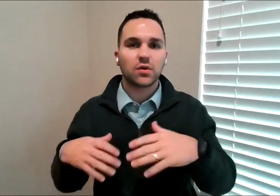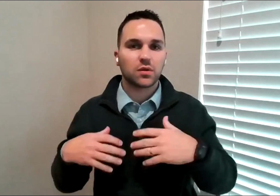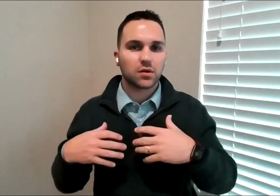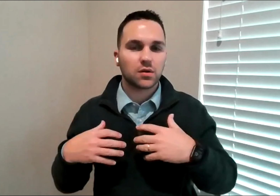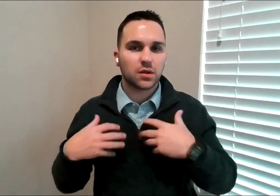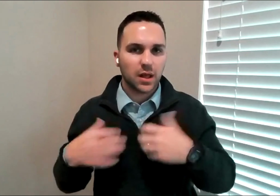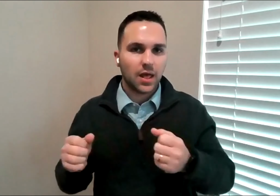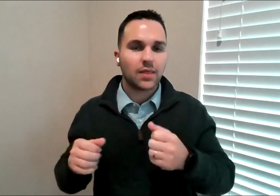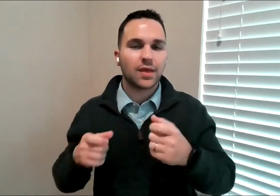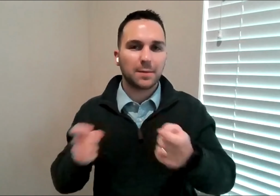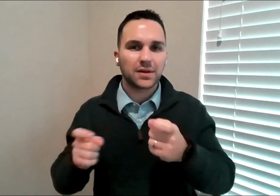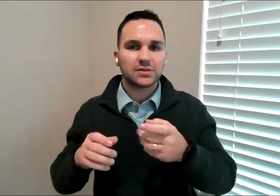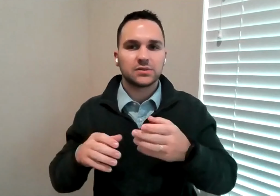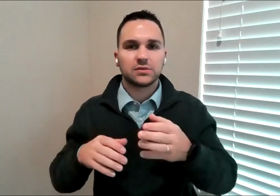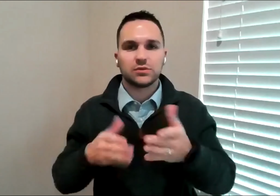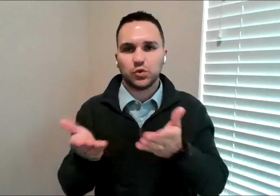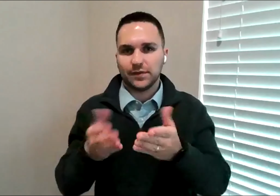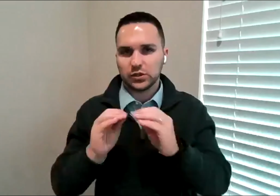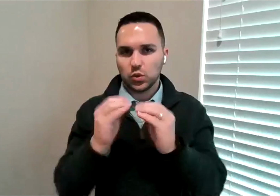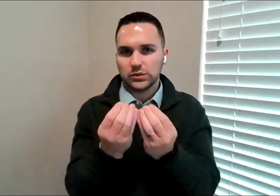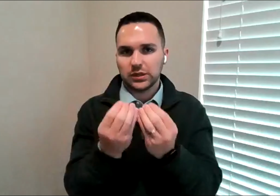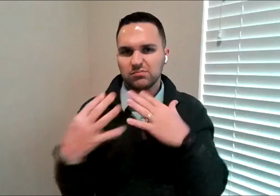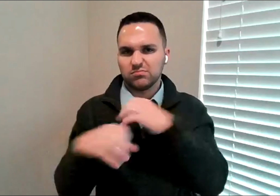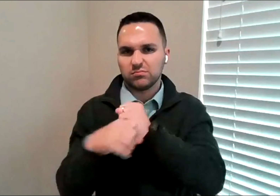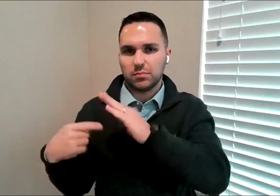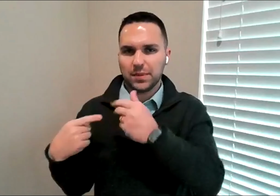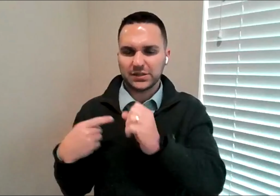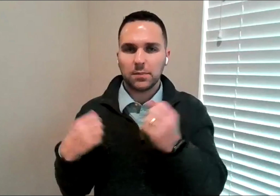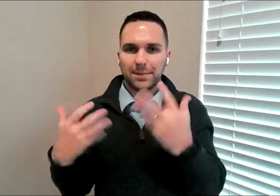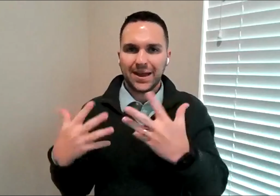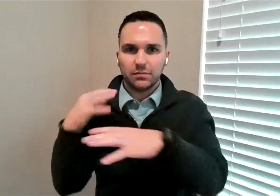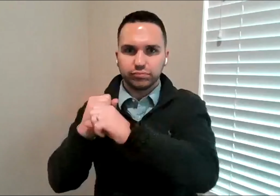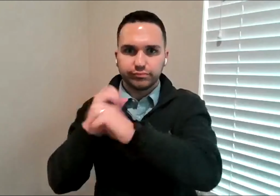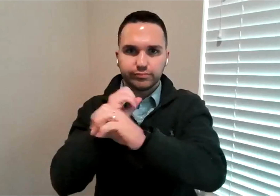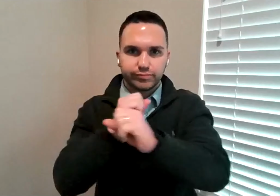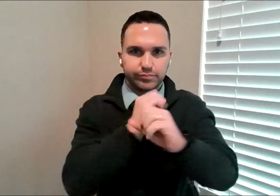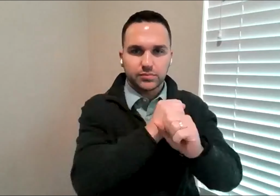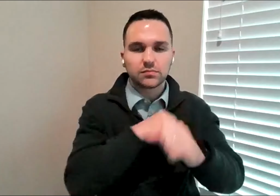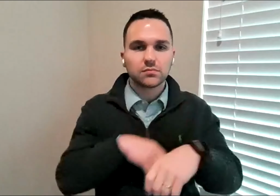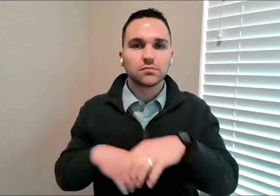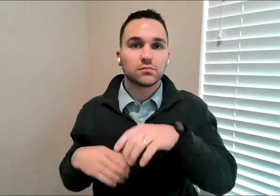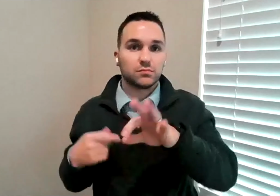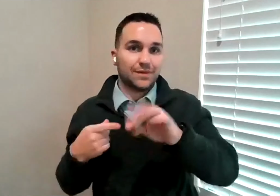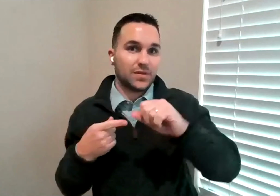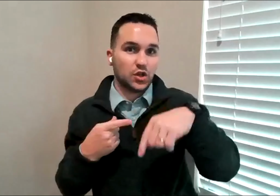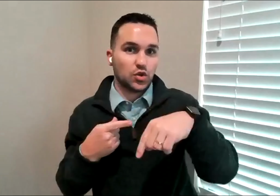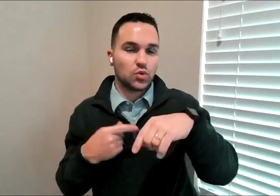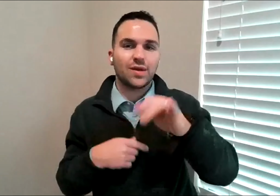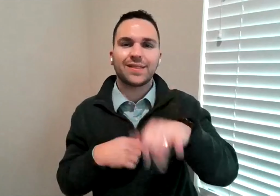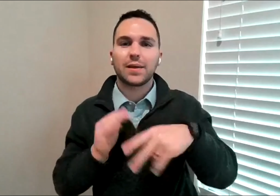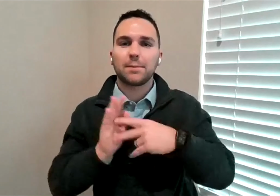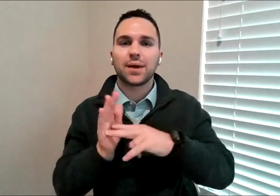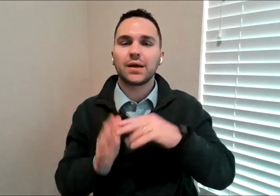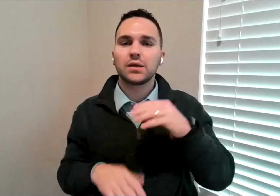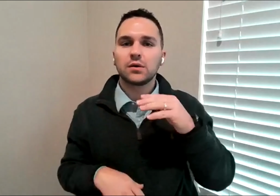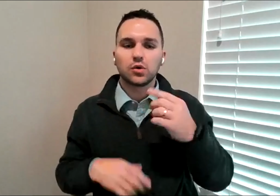Service Organizations. It's a long acronym. And the FAQ is frequently asked